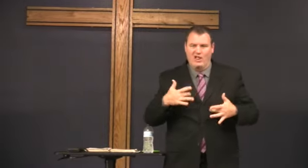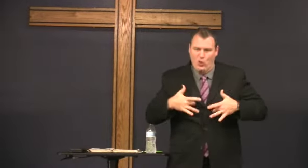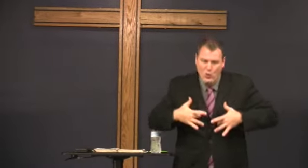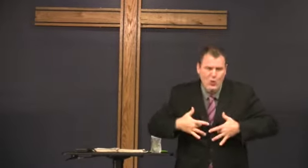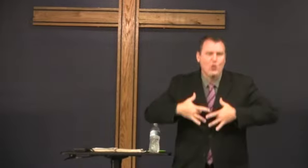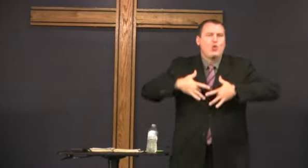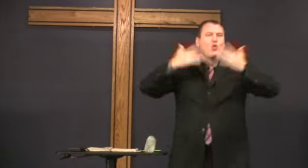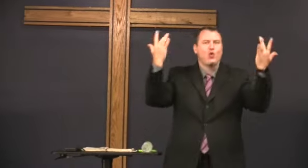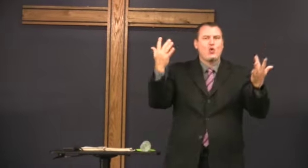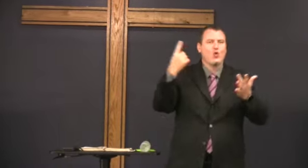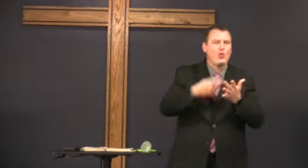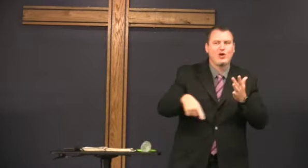only you can feel.